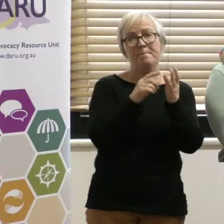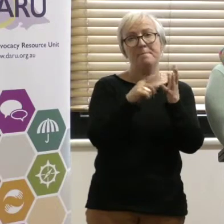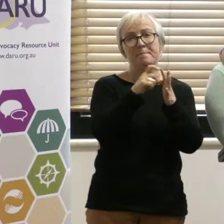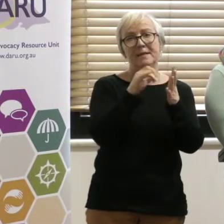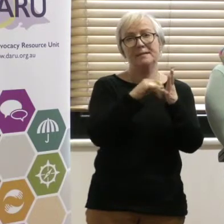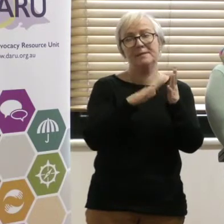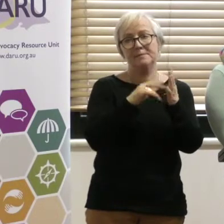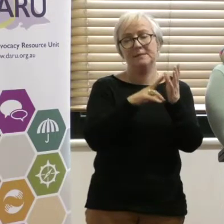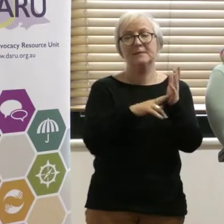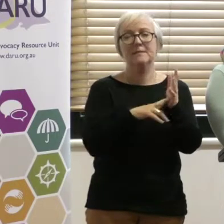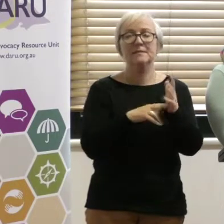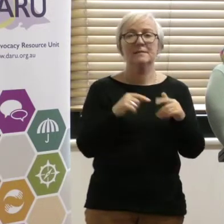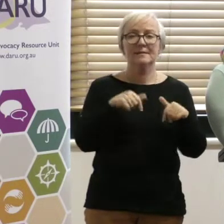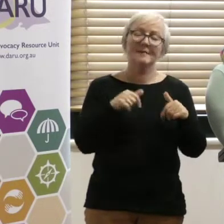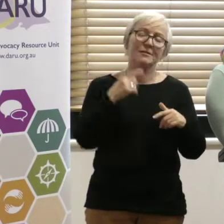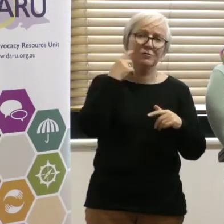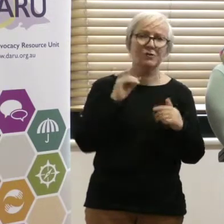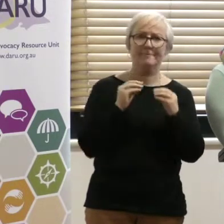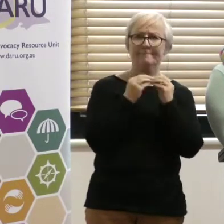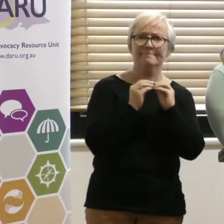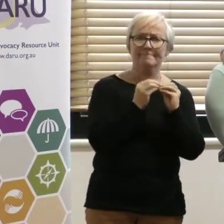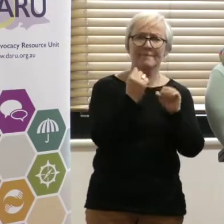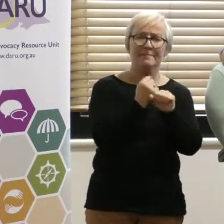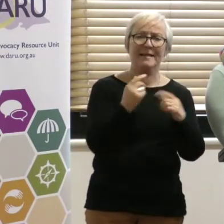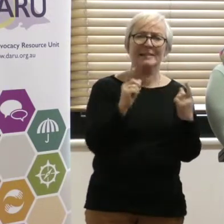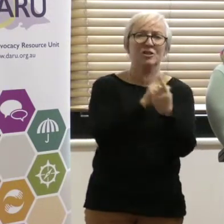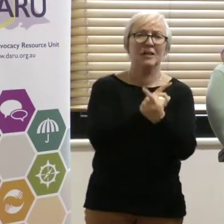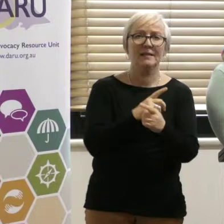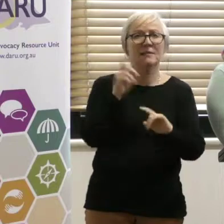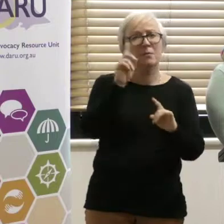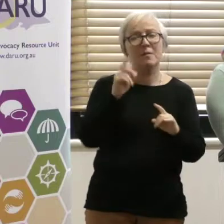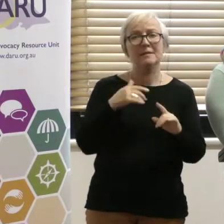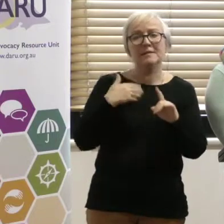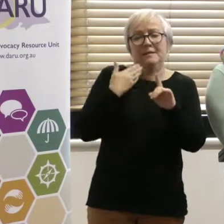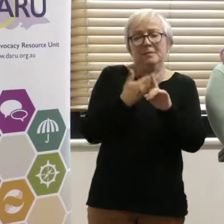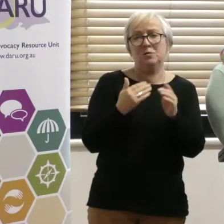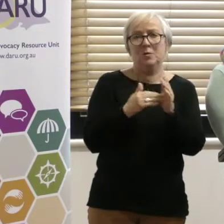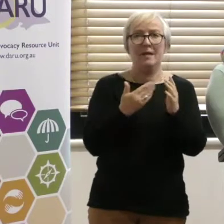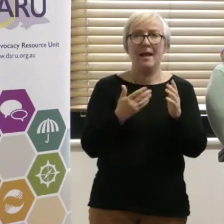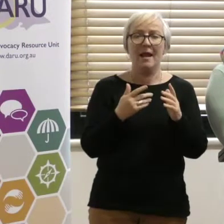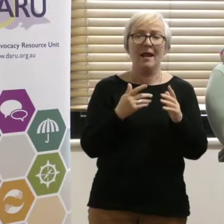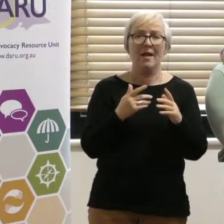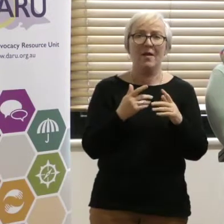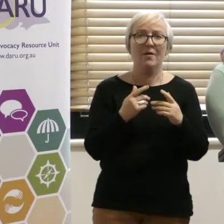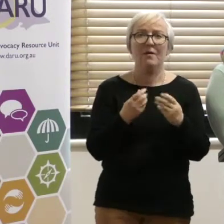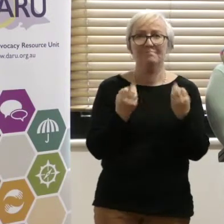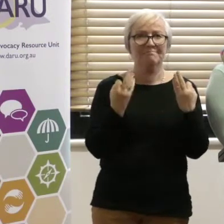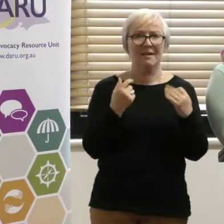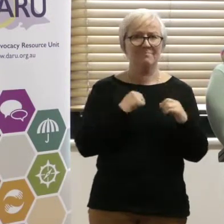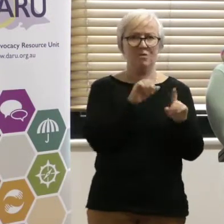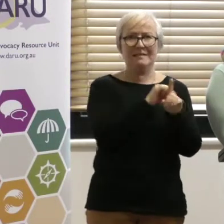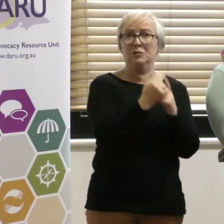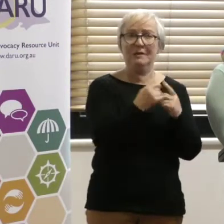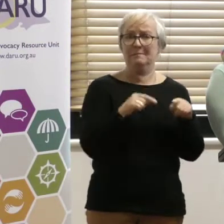systemically and try to make change, but at this point in time, I haven't heard of anything that fits that category. No, it of hasn't. client. And even the